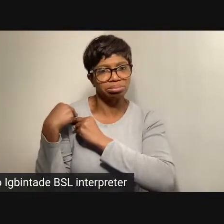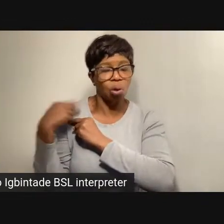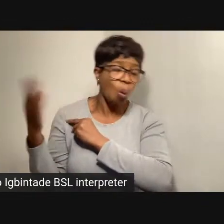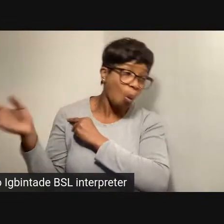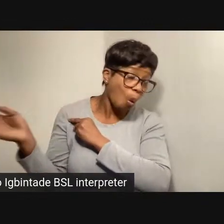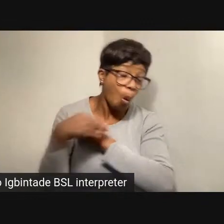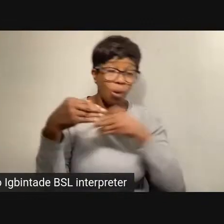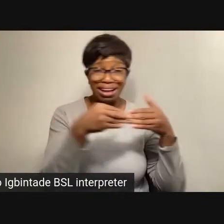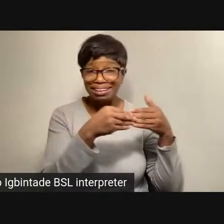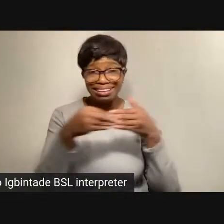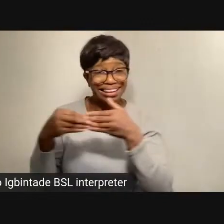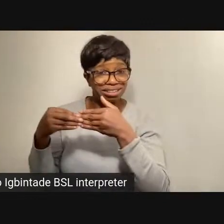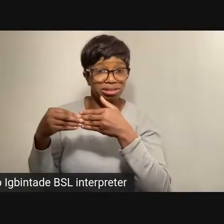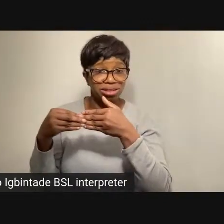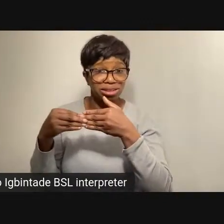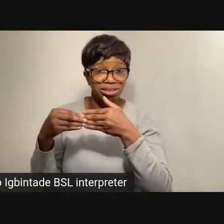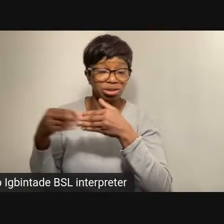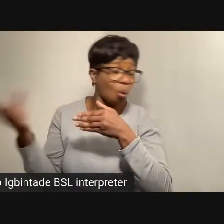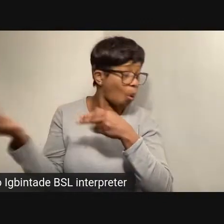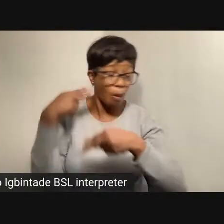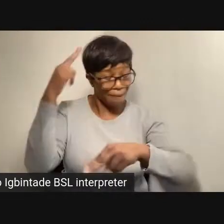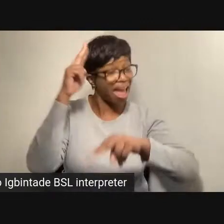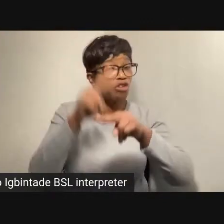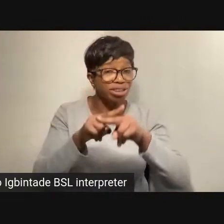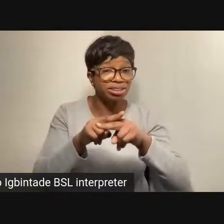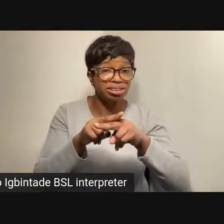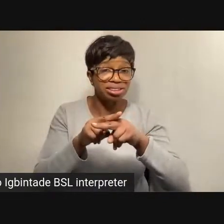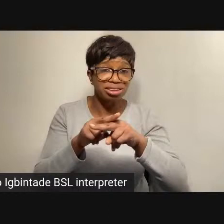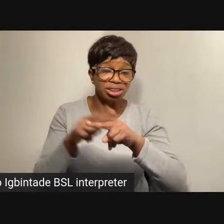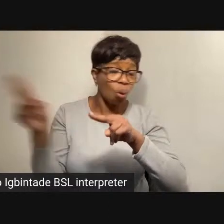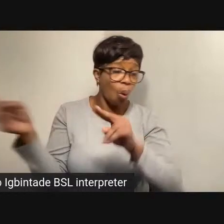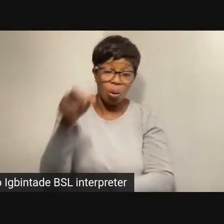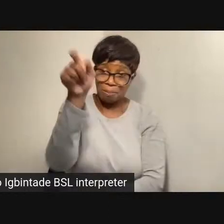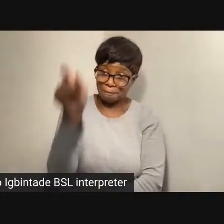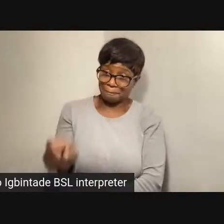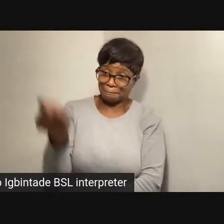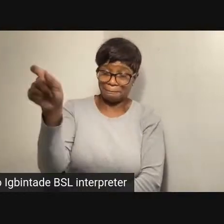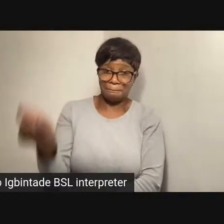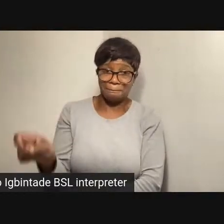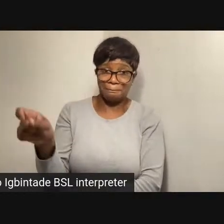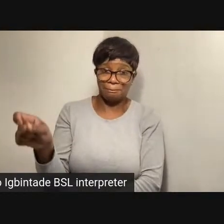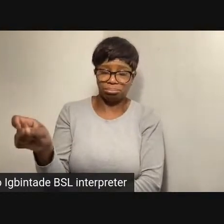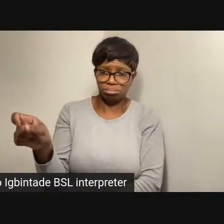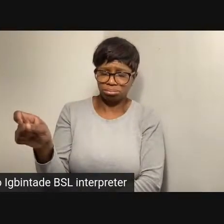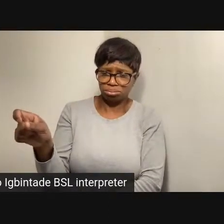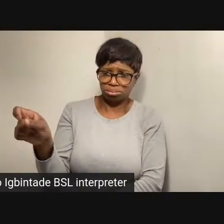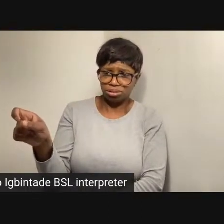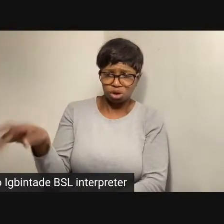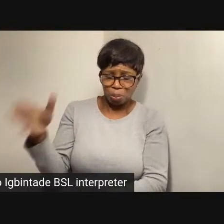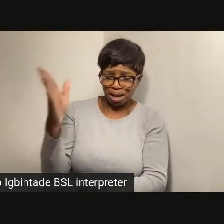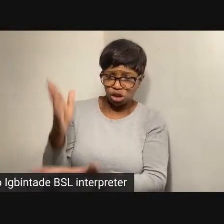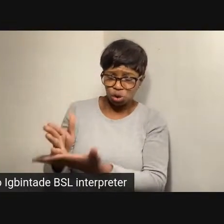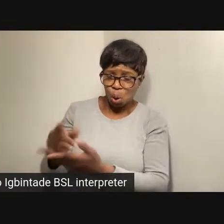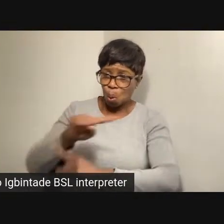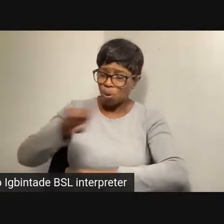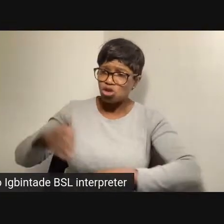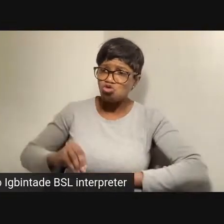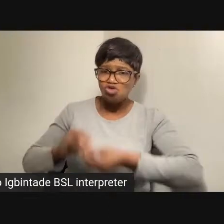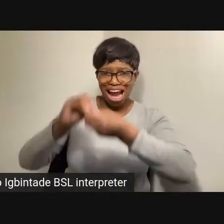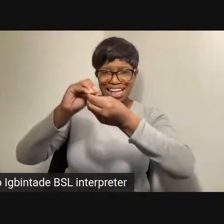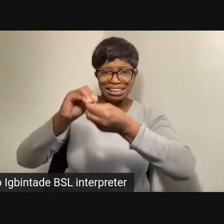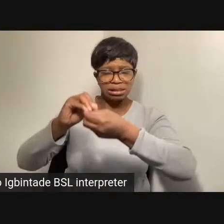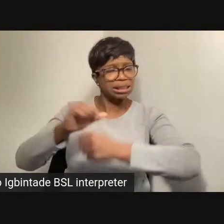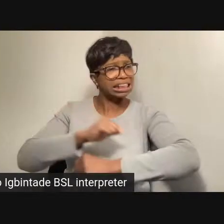leader, every parent, every citizen, to ensure that we create a space